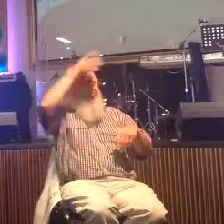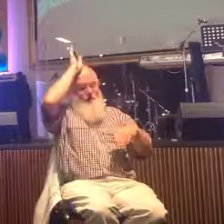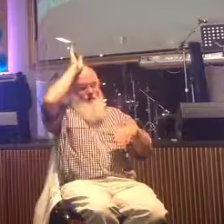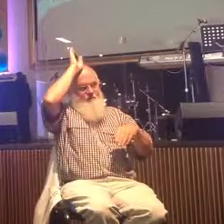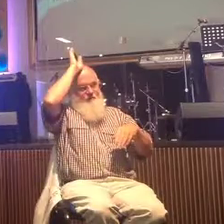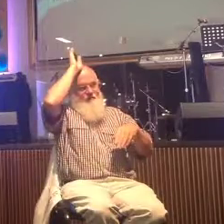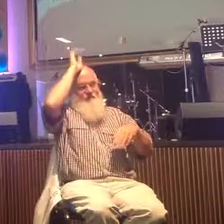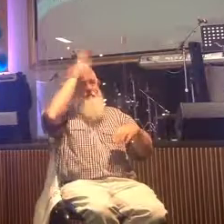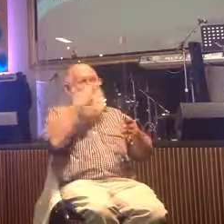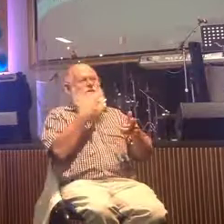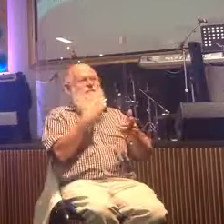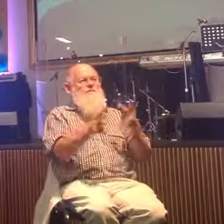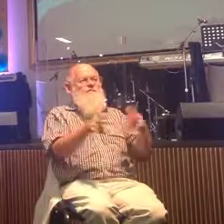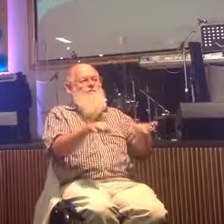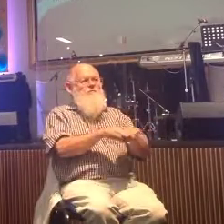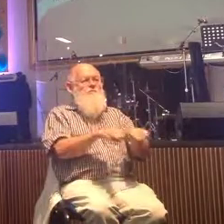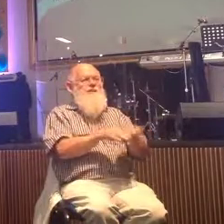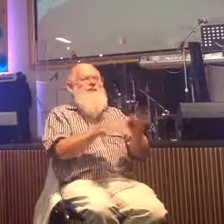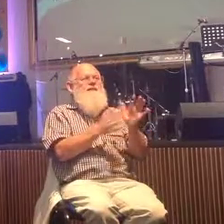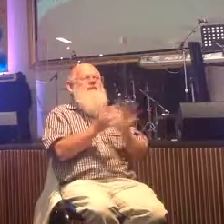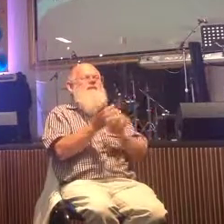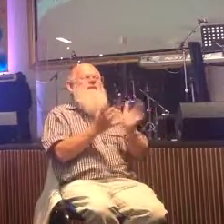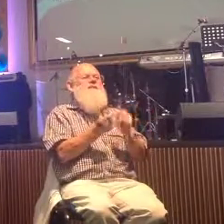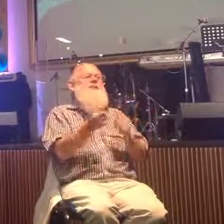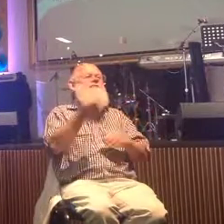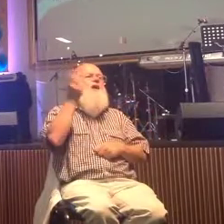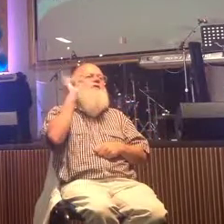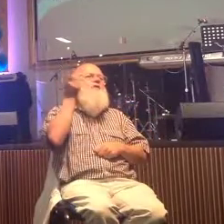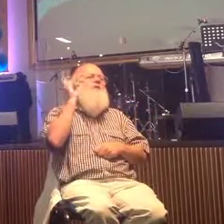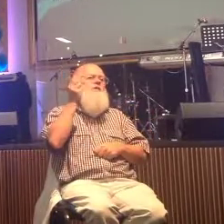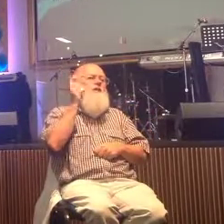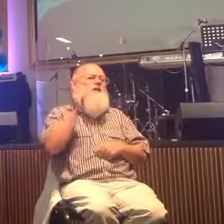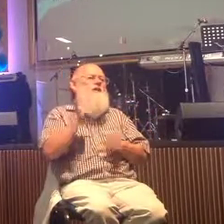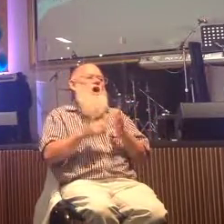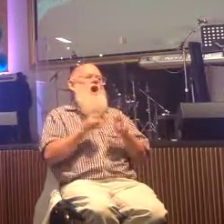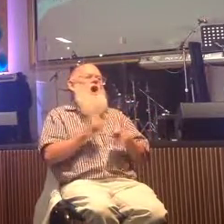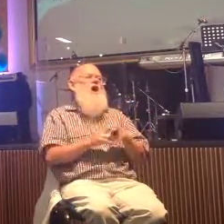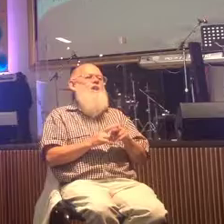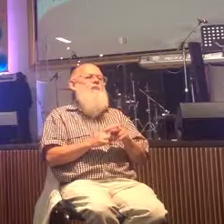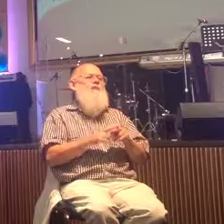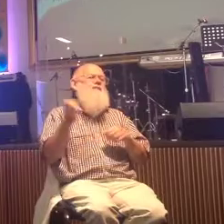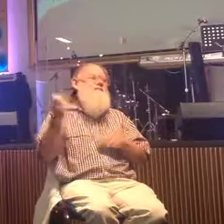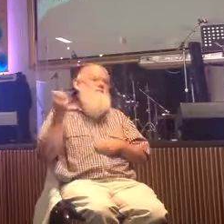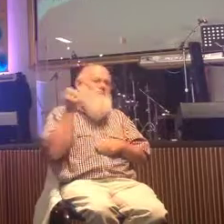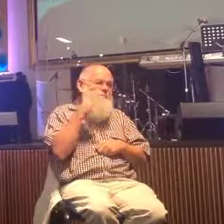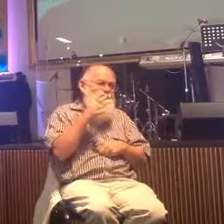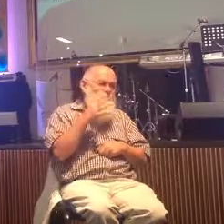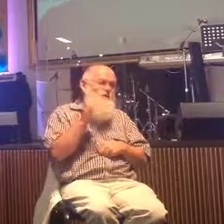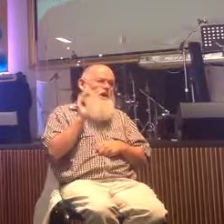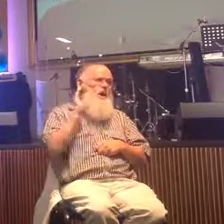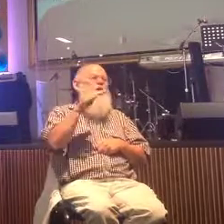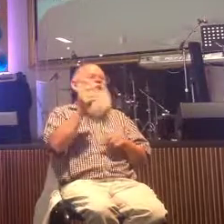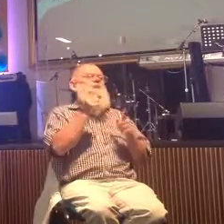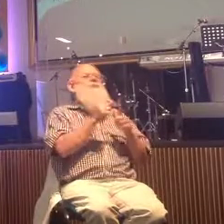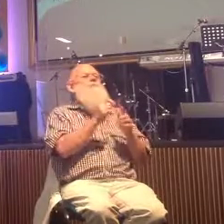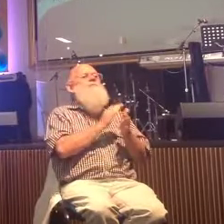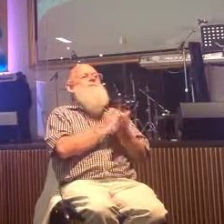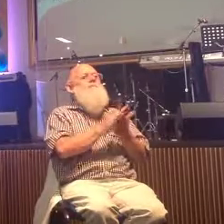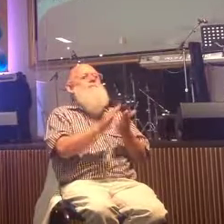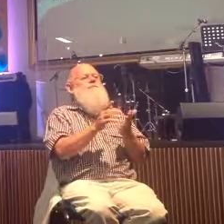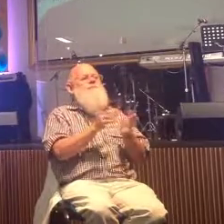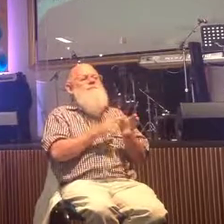see, it's not just the spiritual that Jesus has authority over. It's the physical. It's the situations. It's the